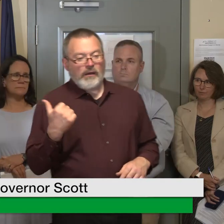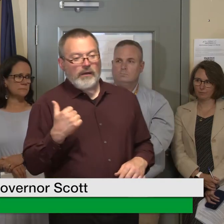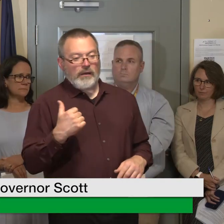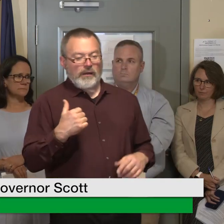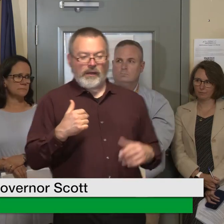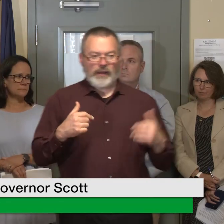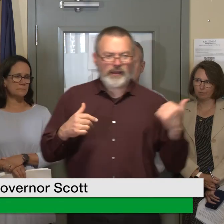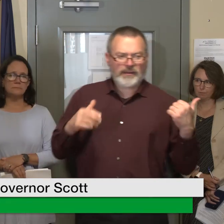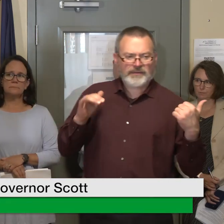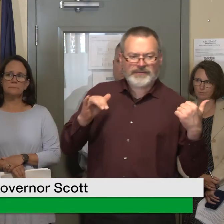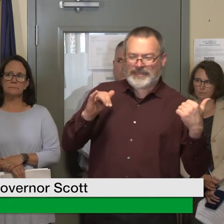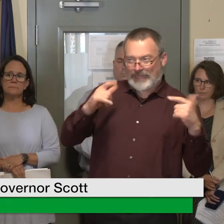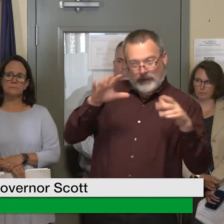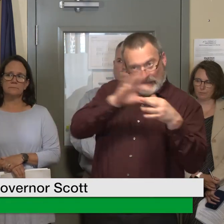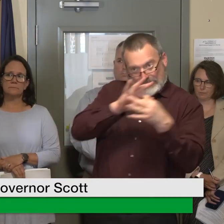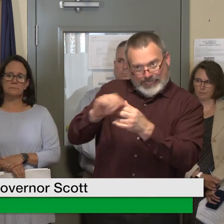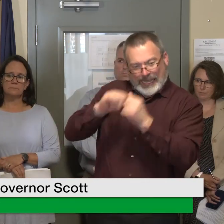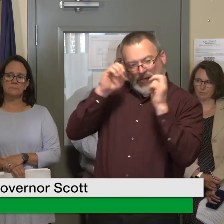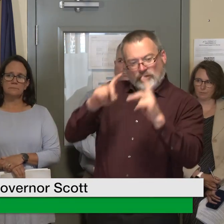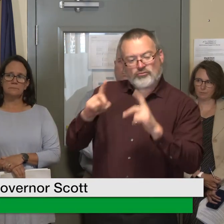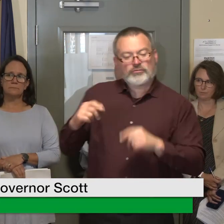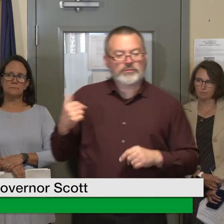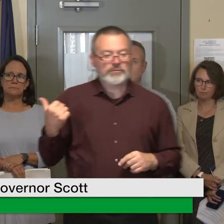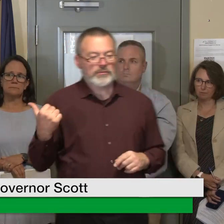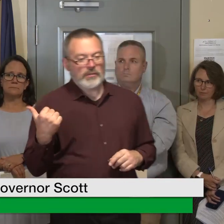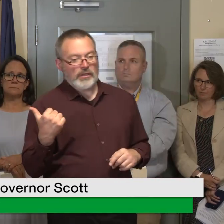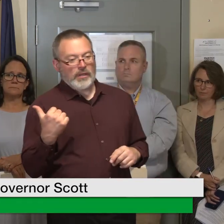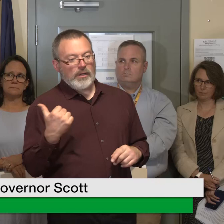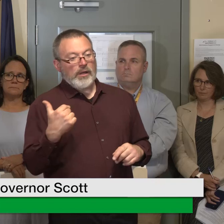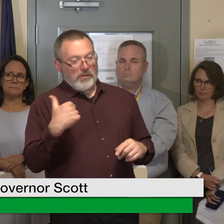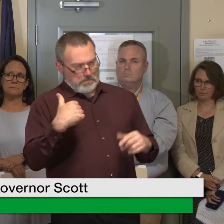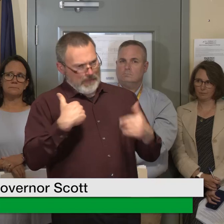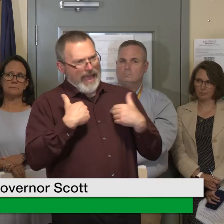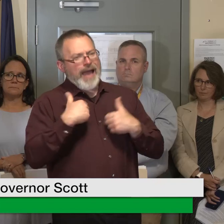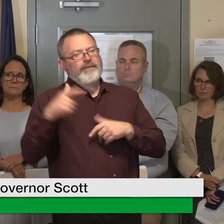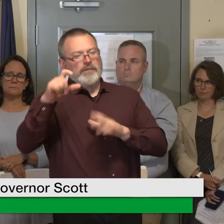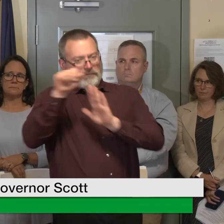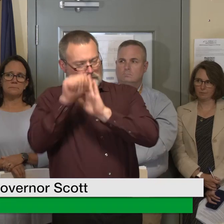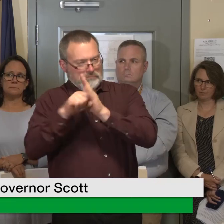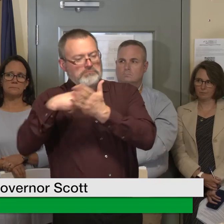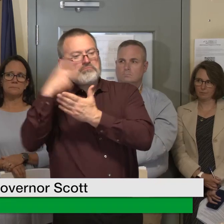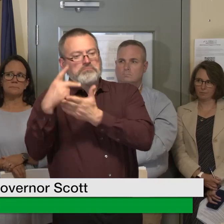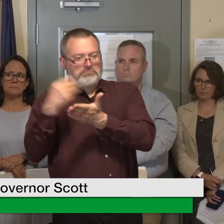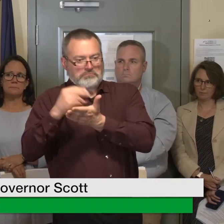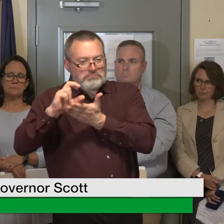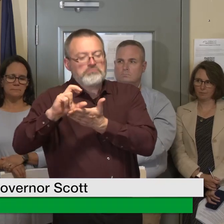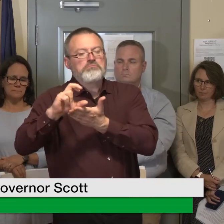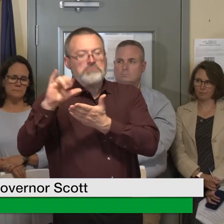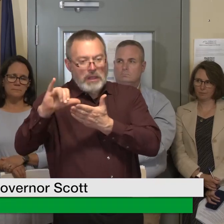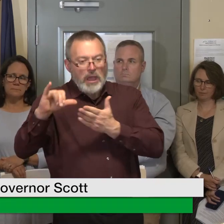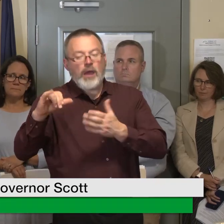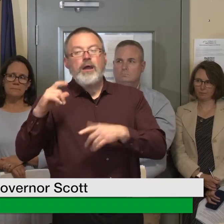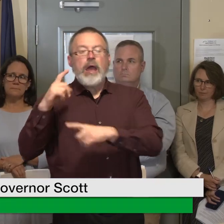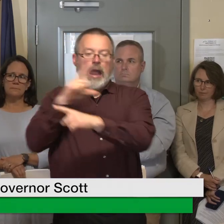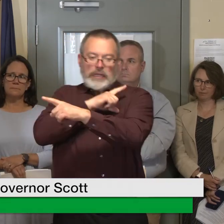For education. For education. Well, we have a capital program with the state, the legislature,